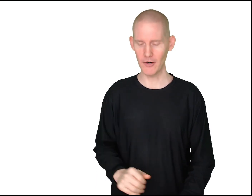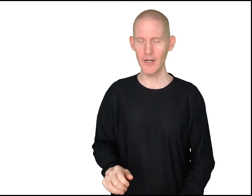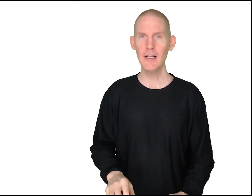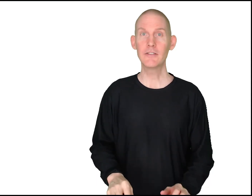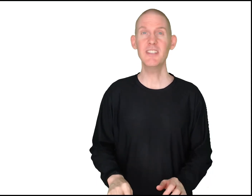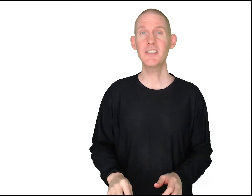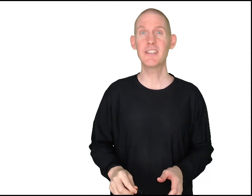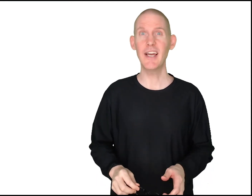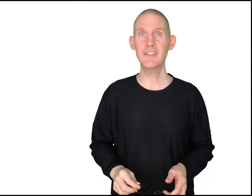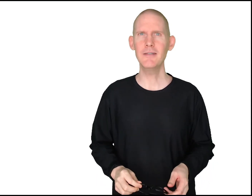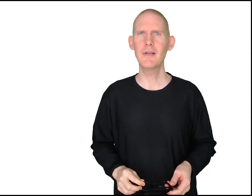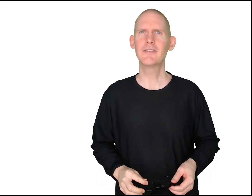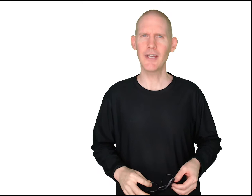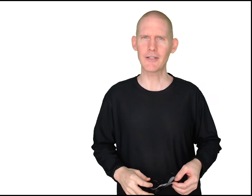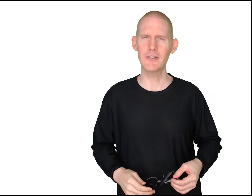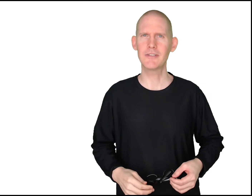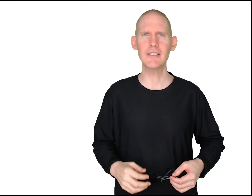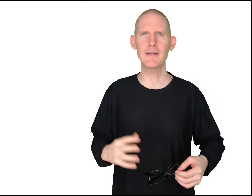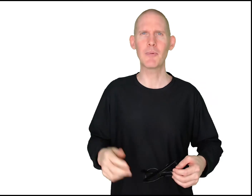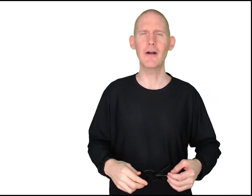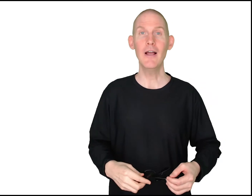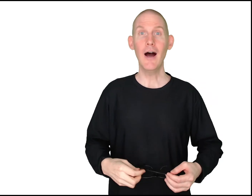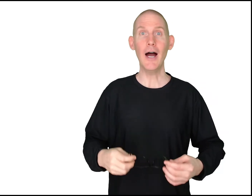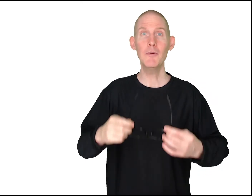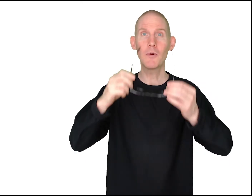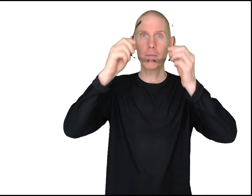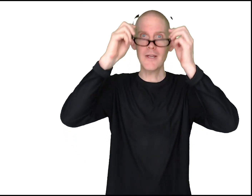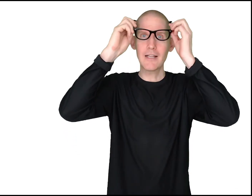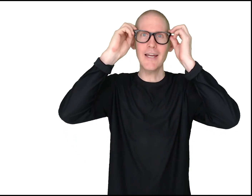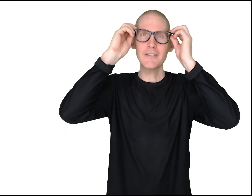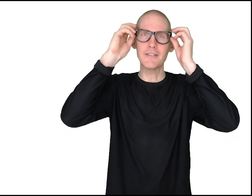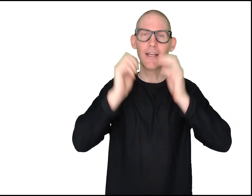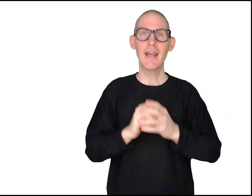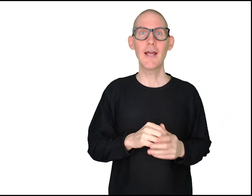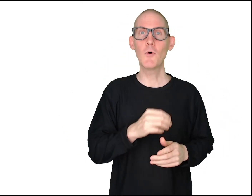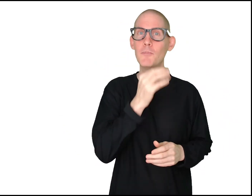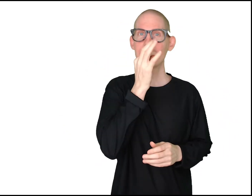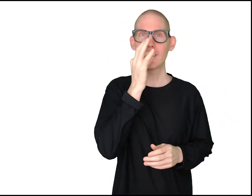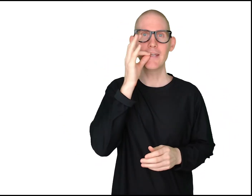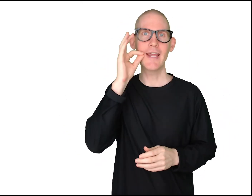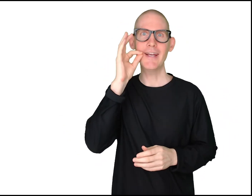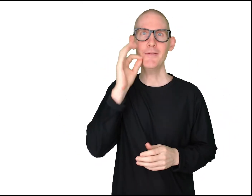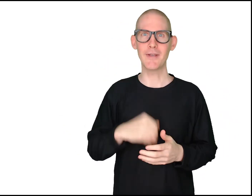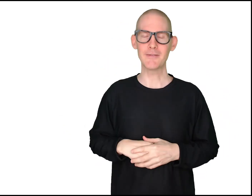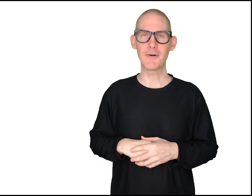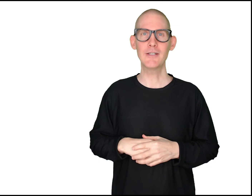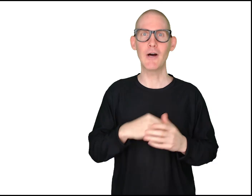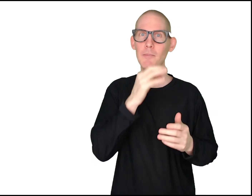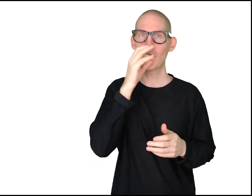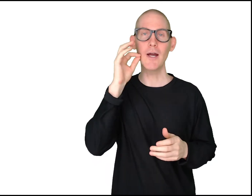right, since it's a testing section, testing part, I'll be wearing my glasses and I won't be saying anything. Okay, so I'll be quiet the